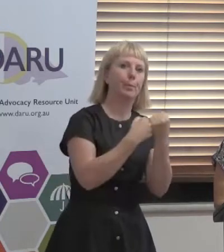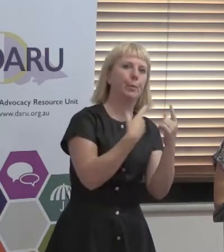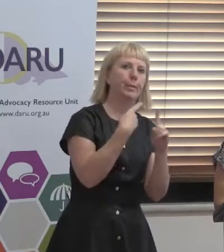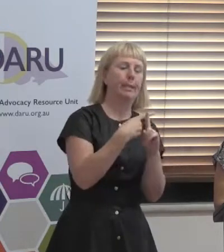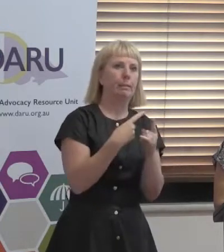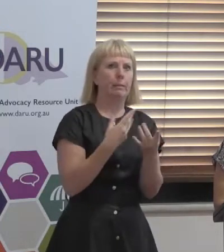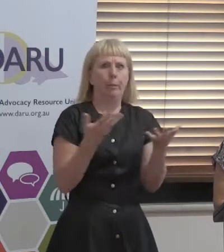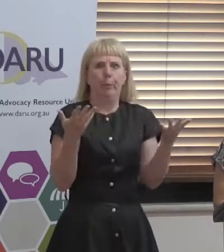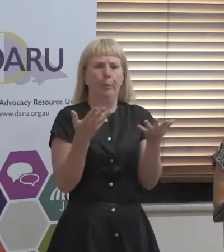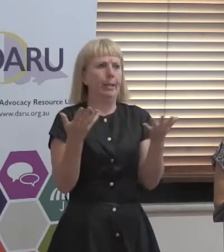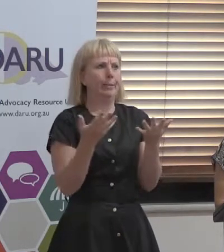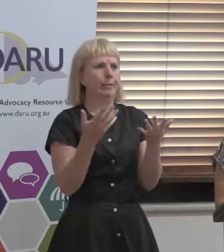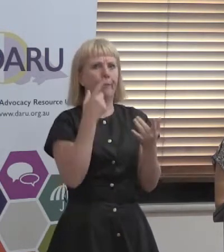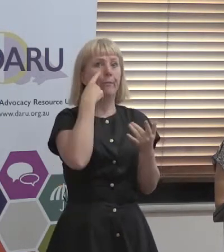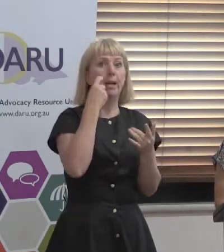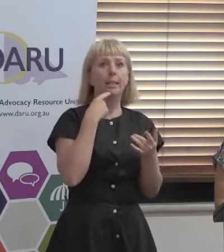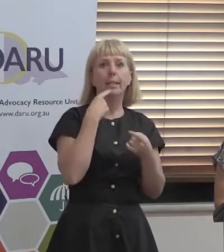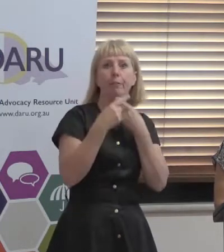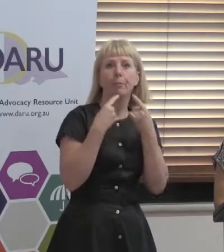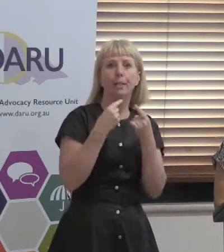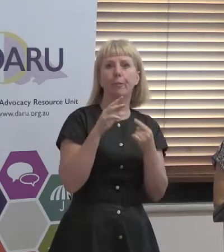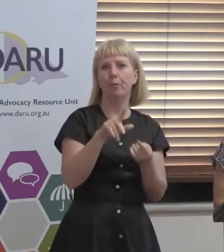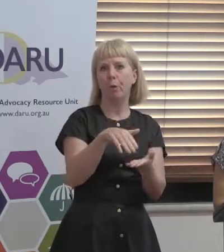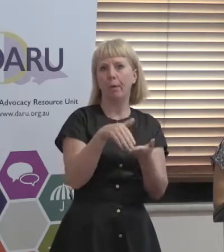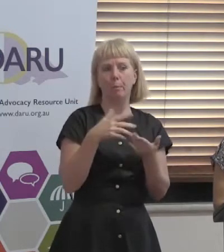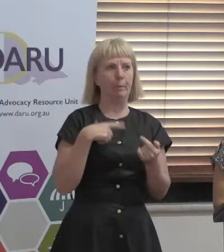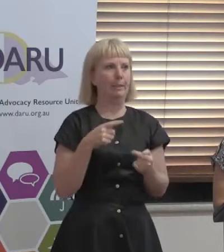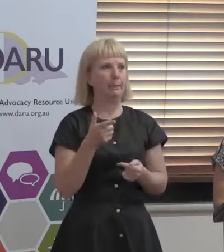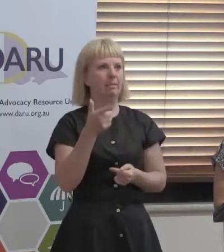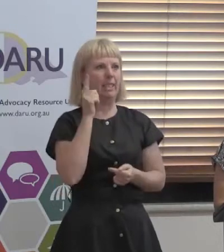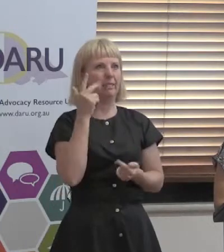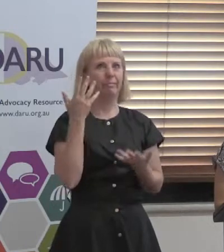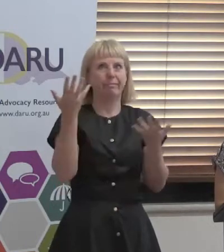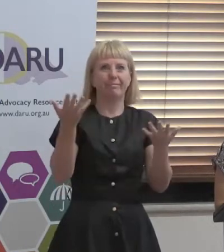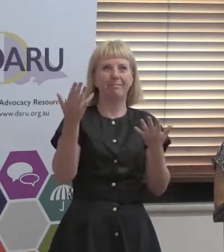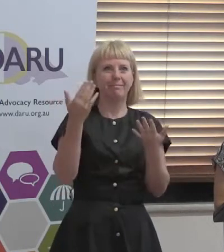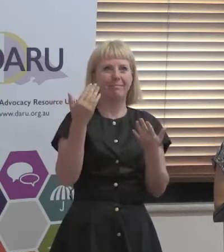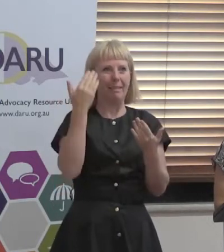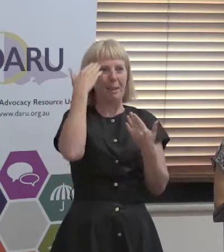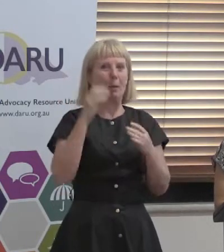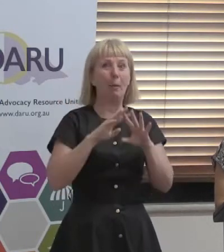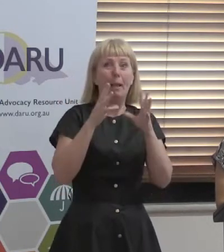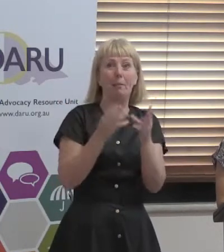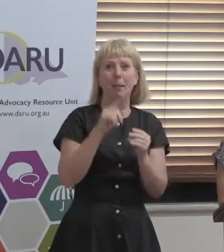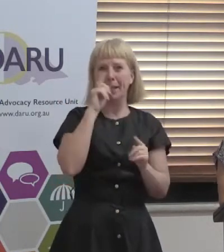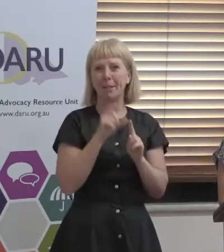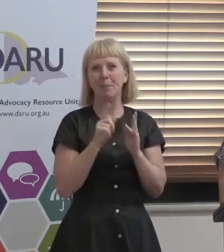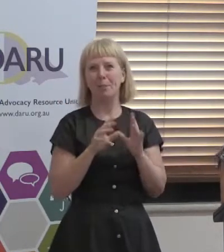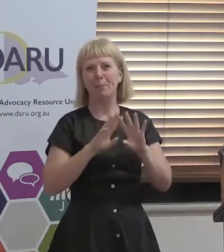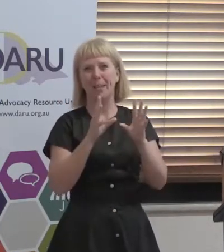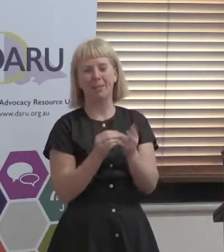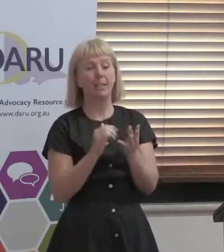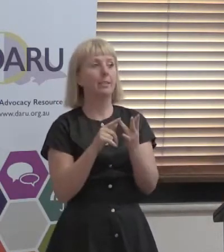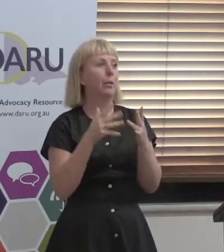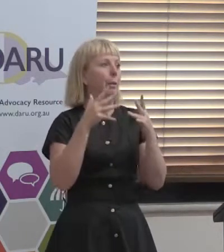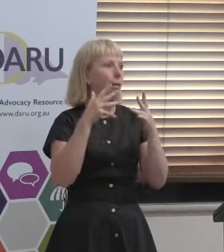where to go to for help, because teachers can't know everything and do everything. So a lot of it